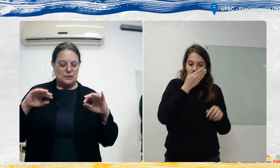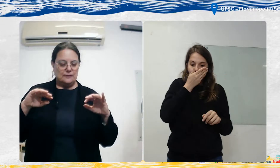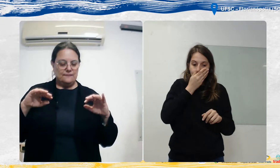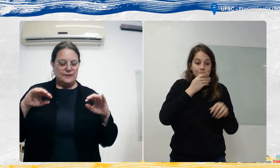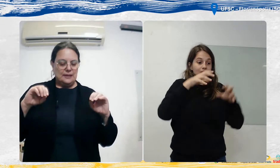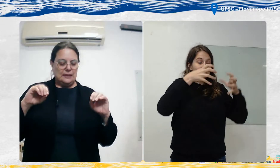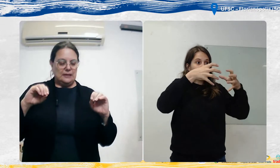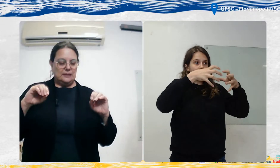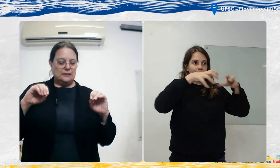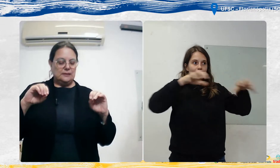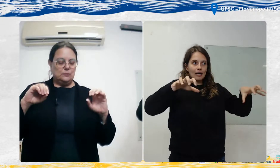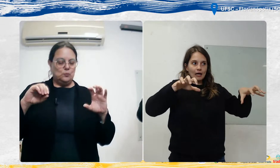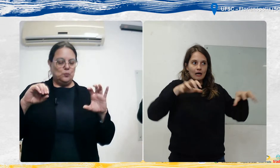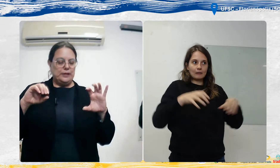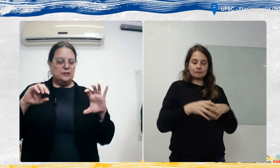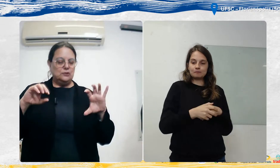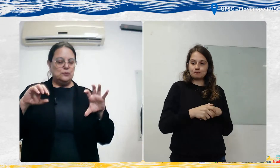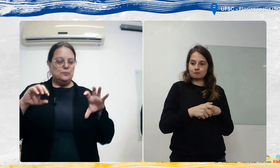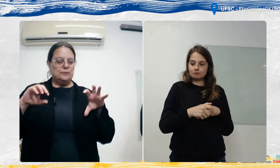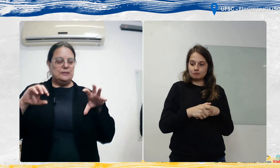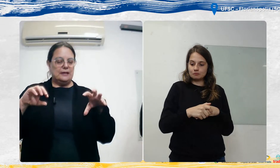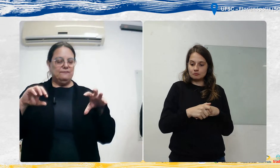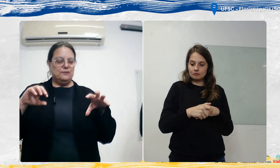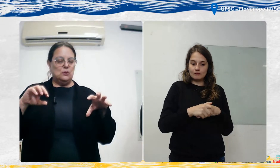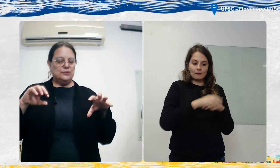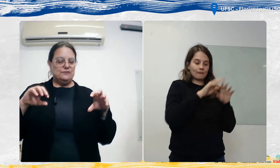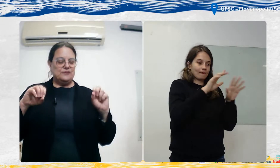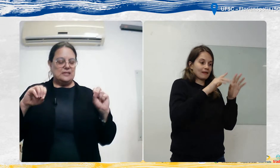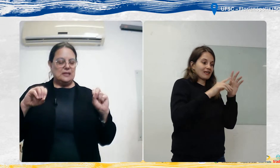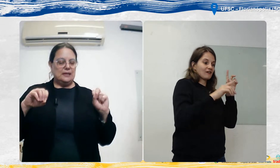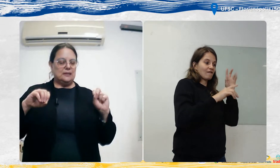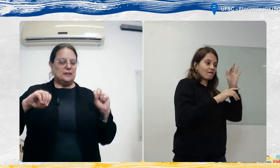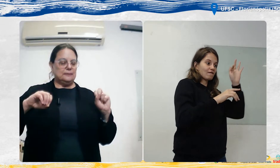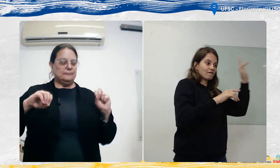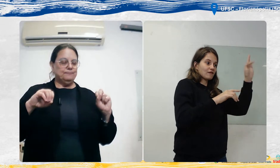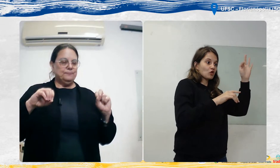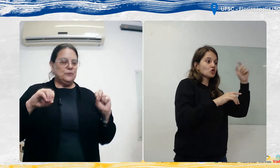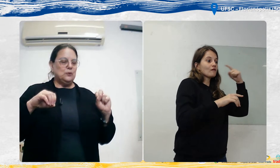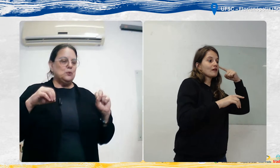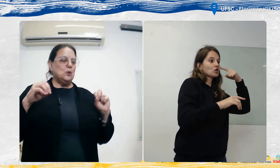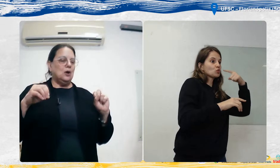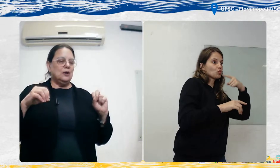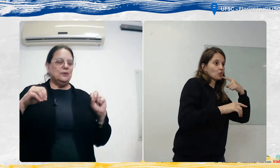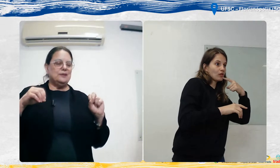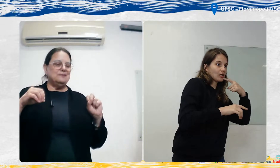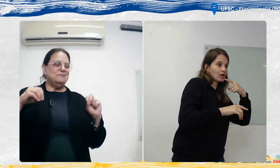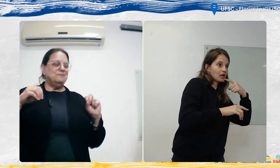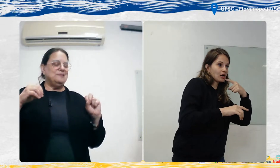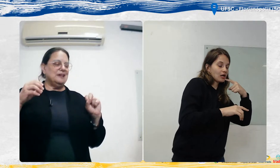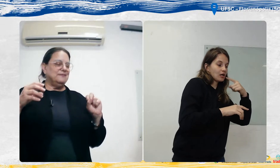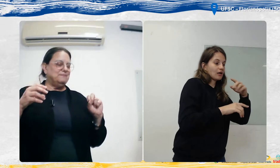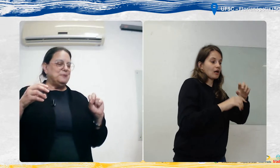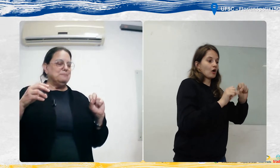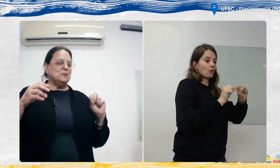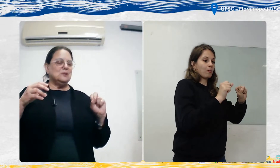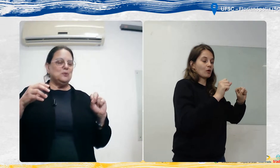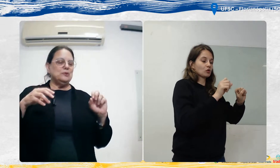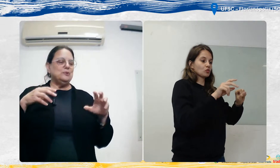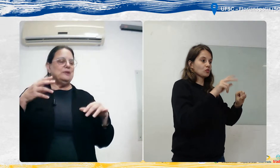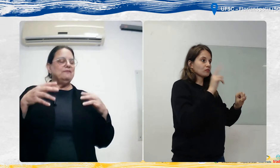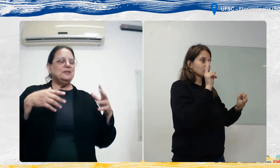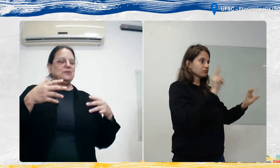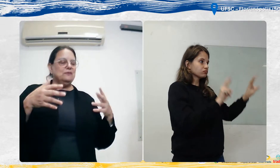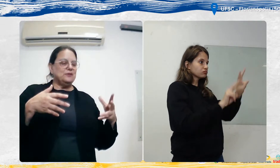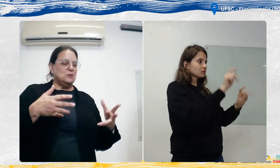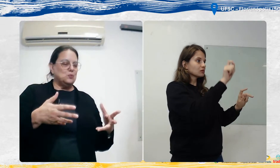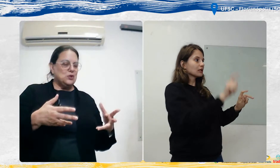distinction of is we can do deaf philosophy, like who are the deaf people who are